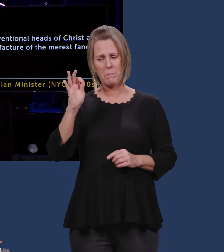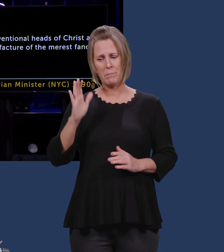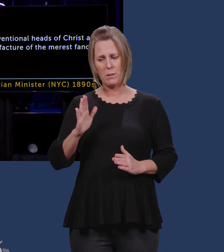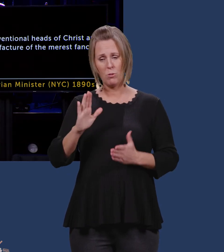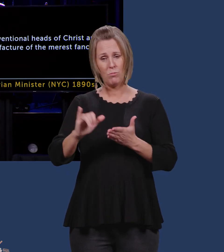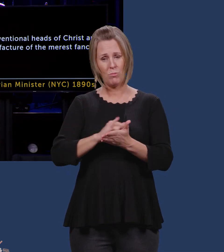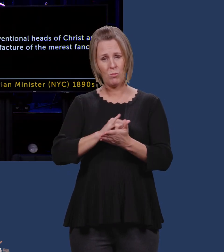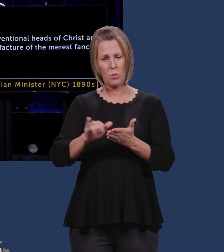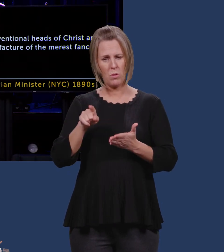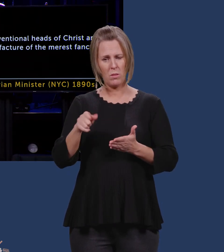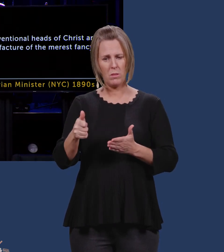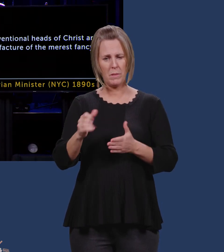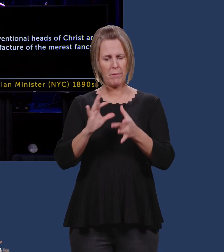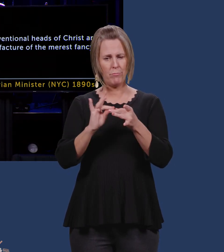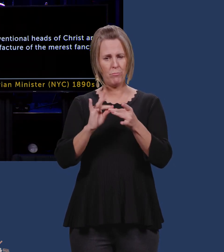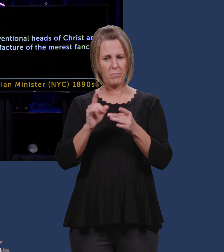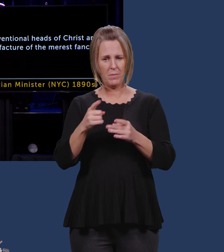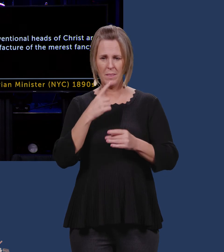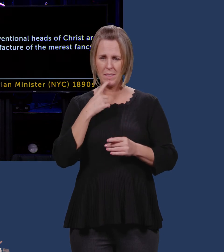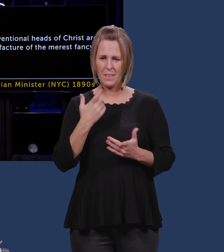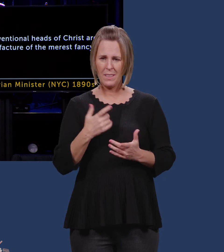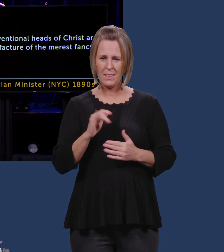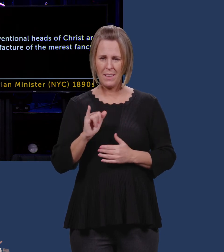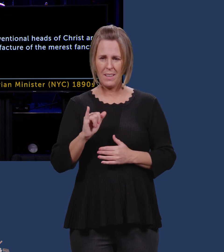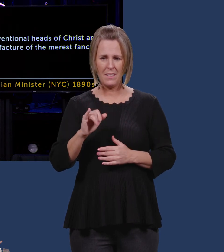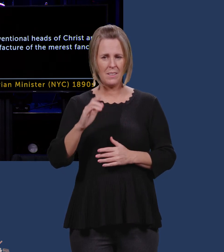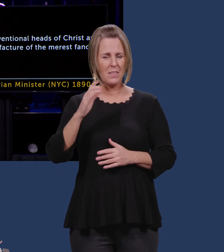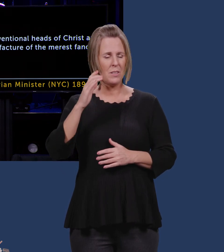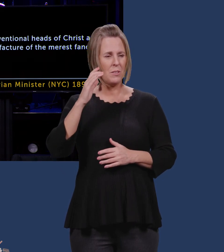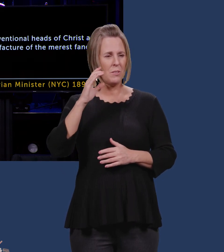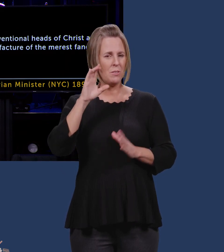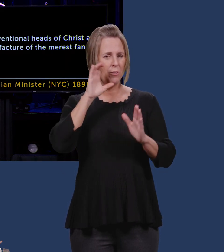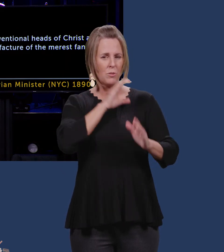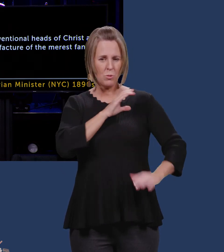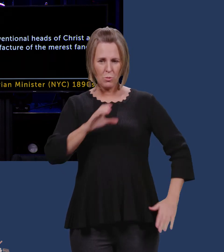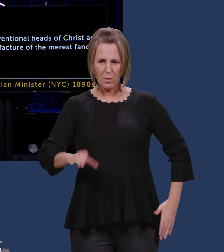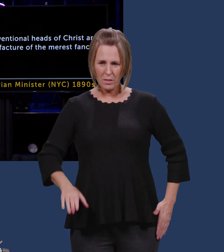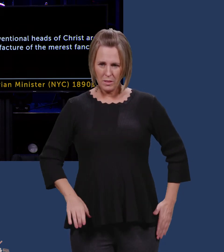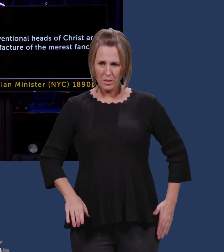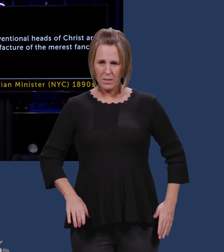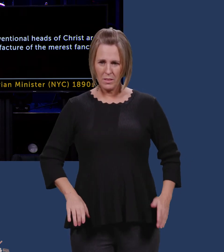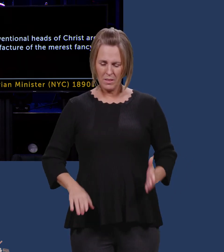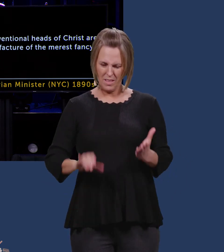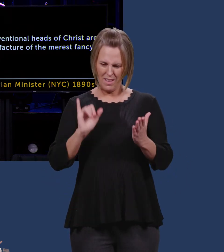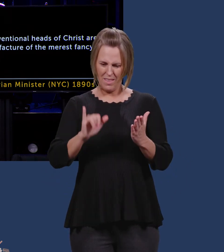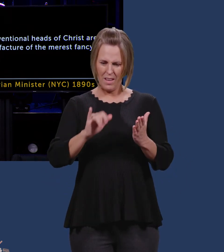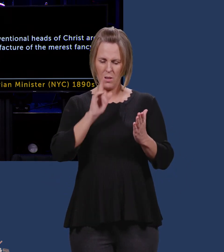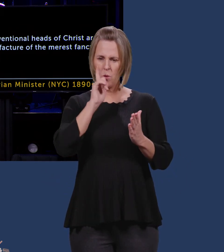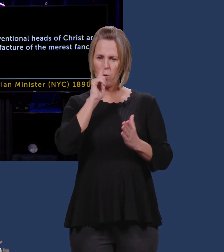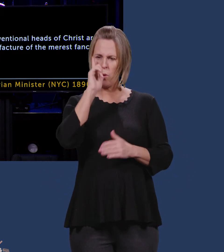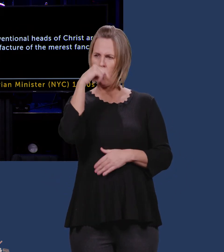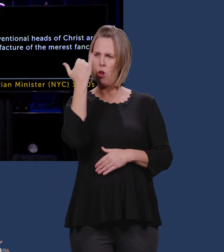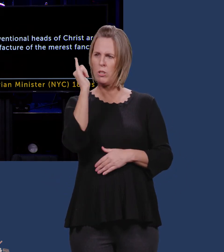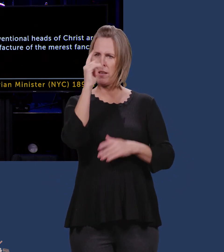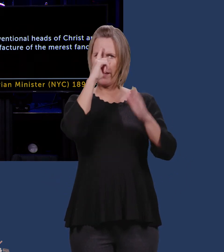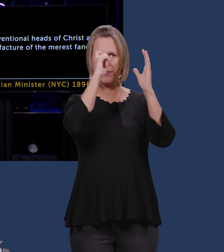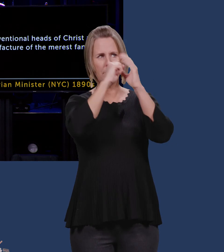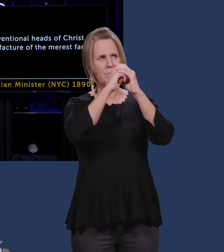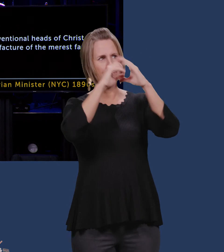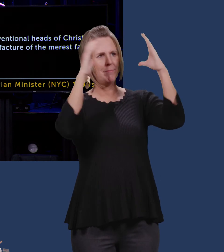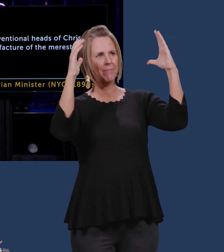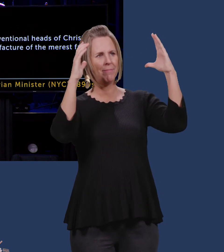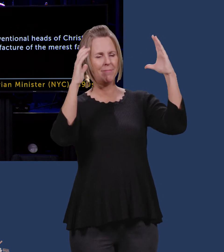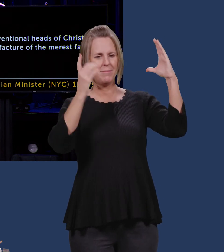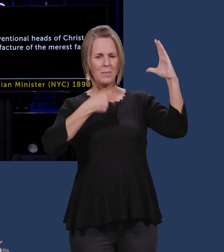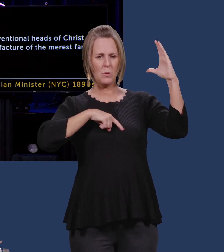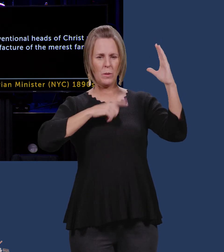gets it right. He says, the conventional heads of Christ are the manufacturer of the merest fancy. So he says, look, all